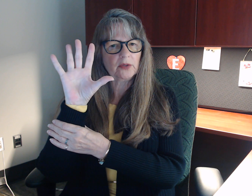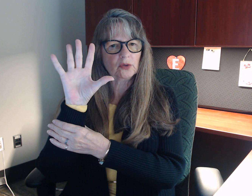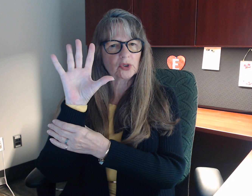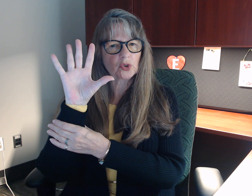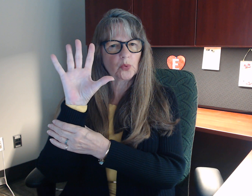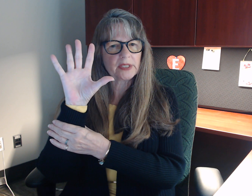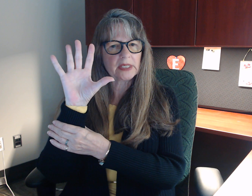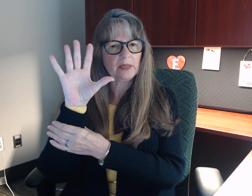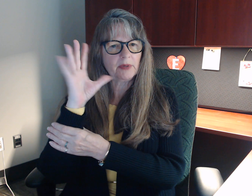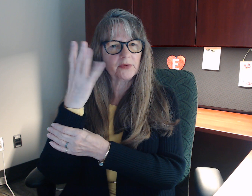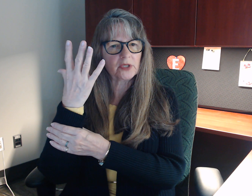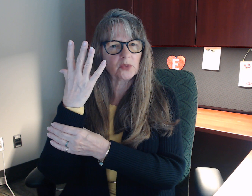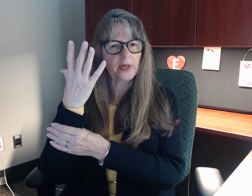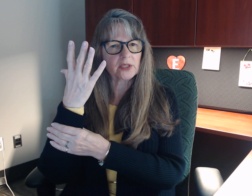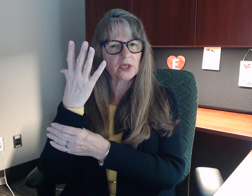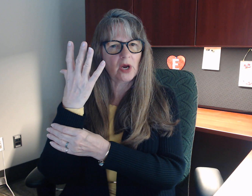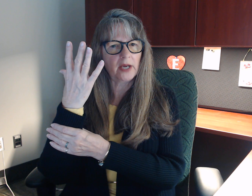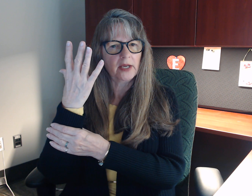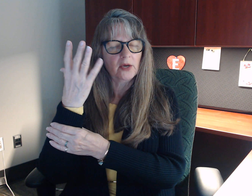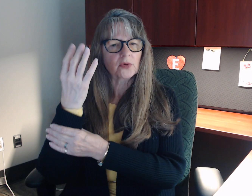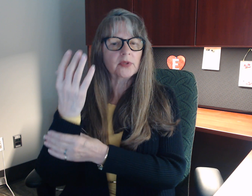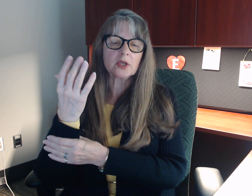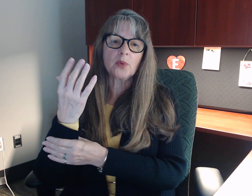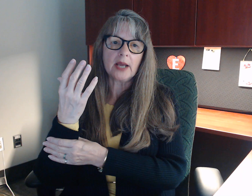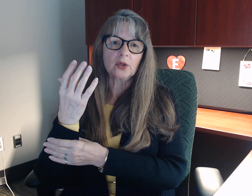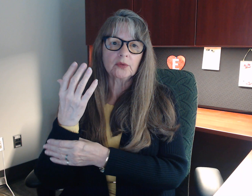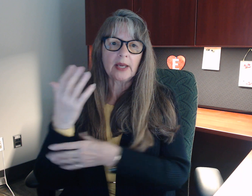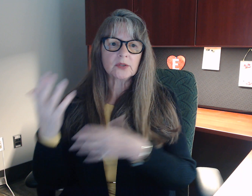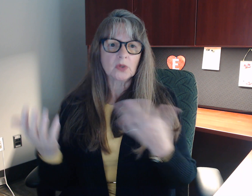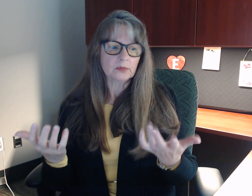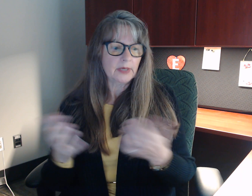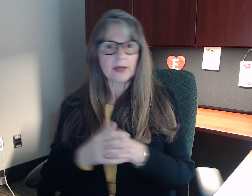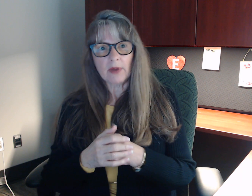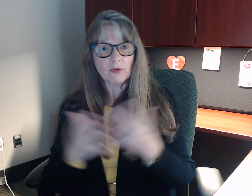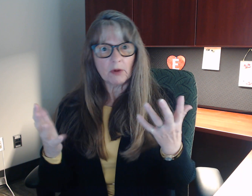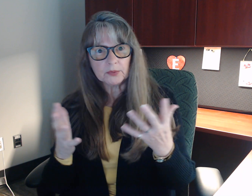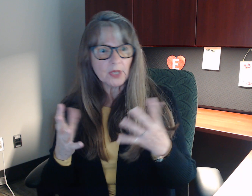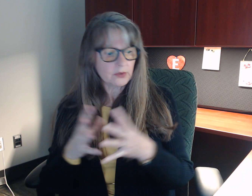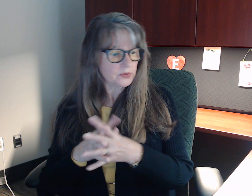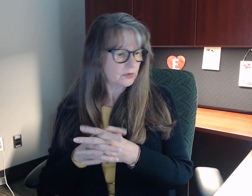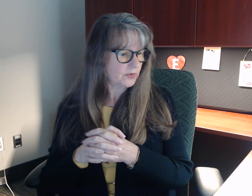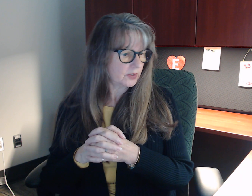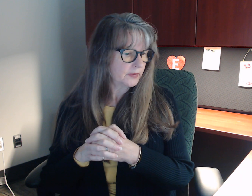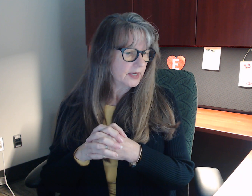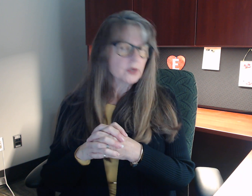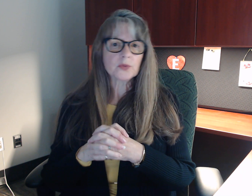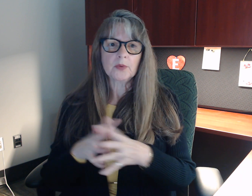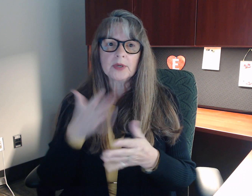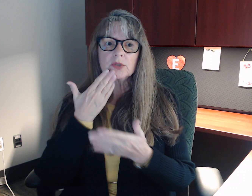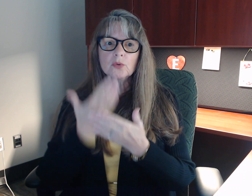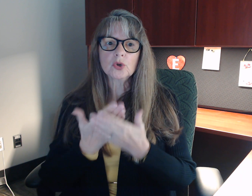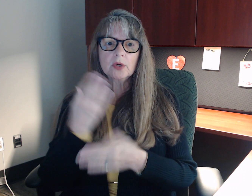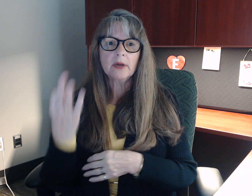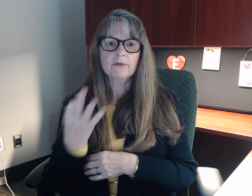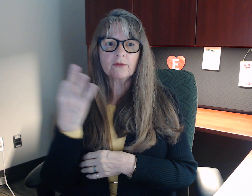it's twisting. But if it's this way, it's not. So I think that's why I learned that. So, and I don't have carpal tunnel so far. So anyway, so Good